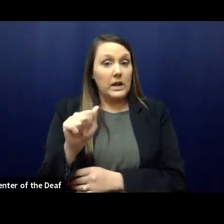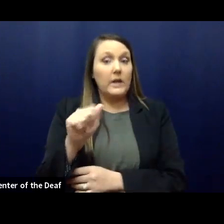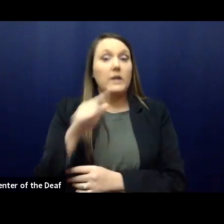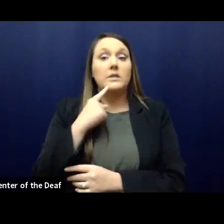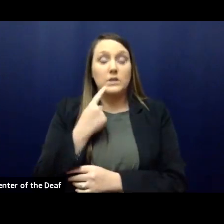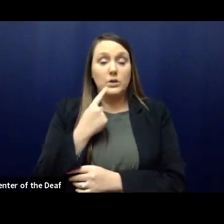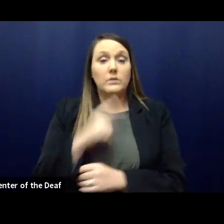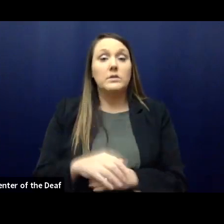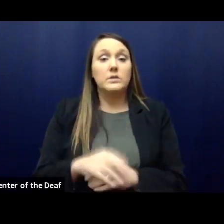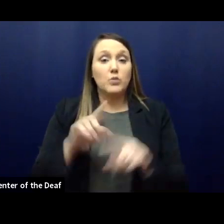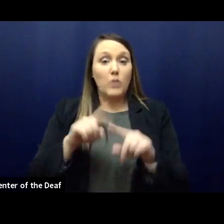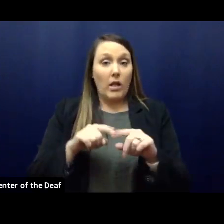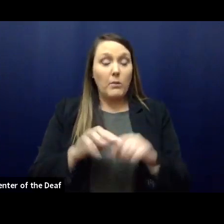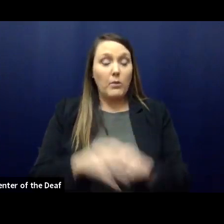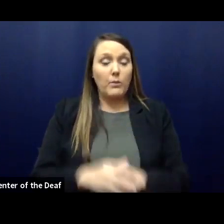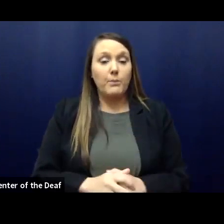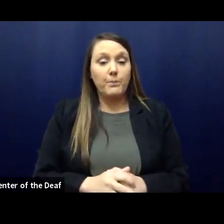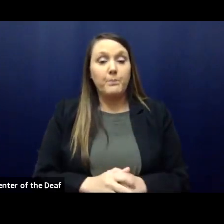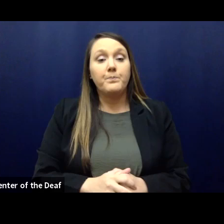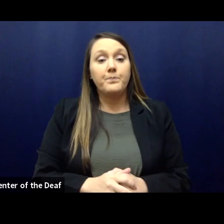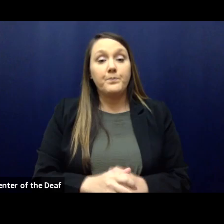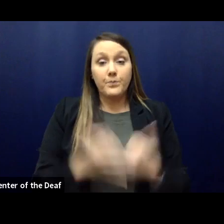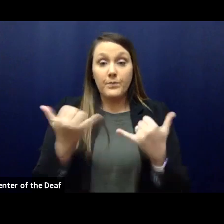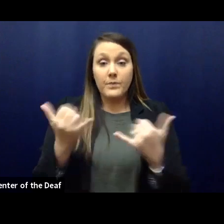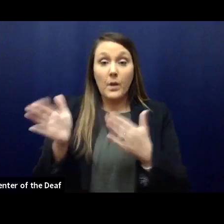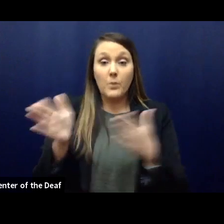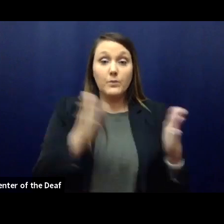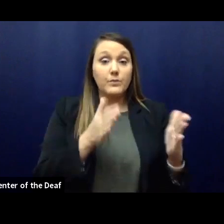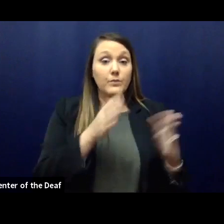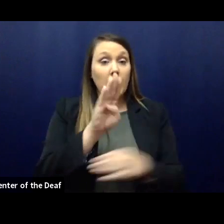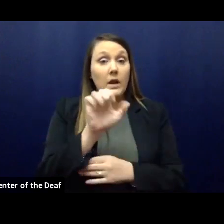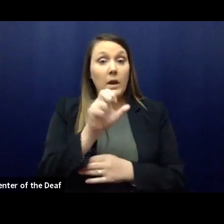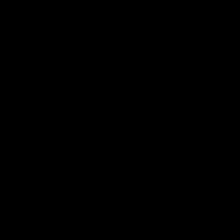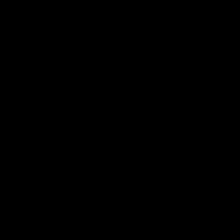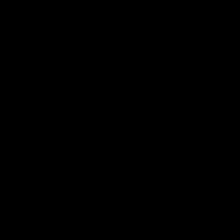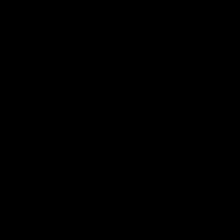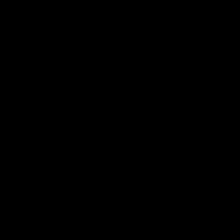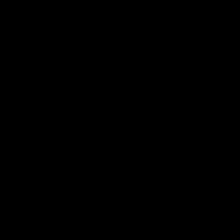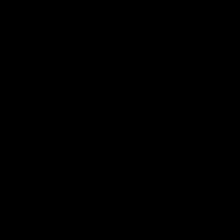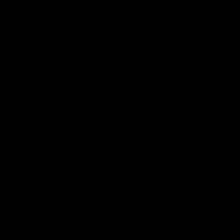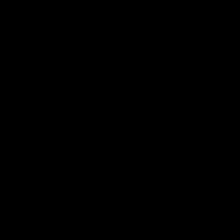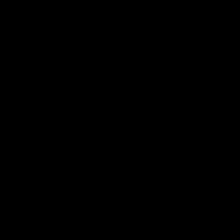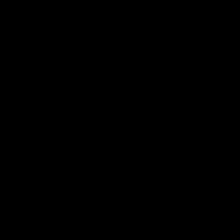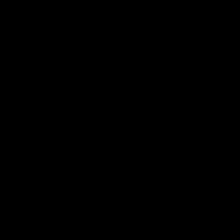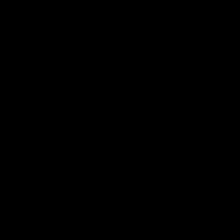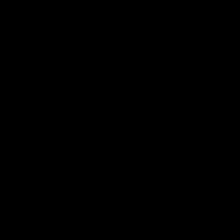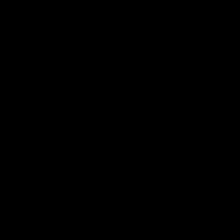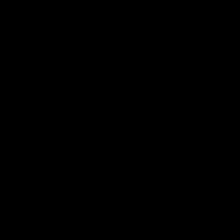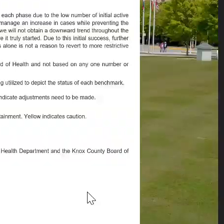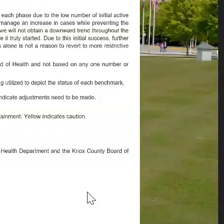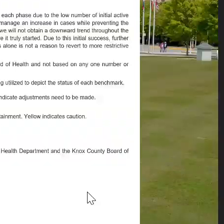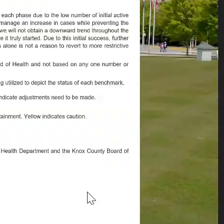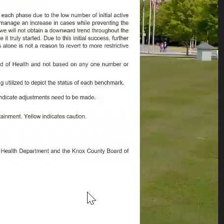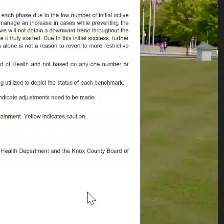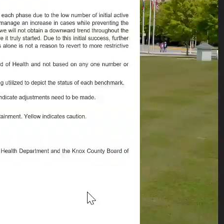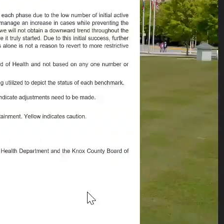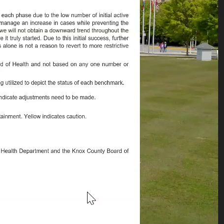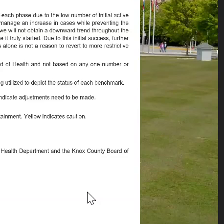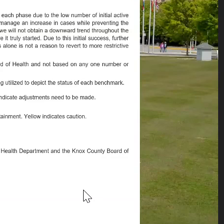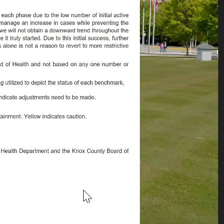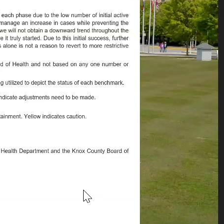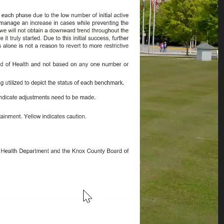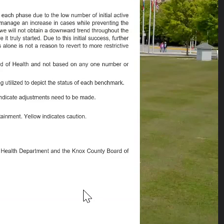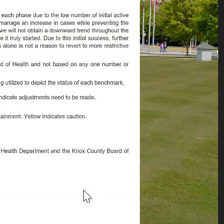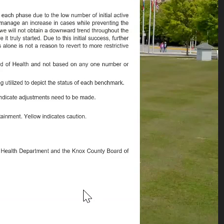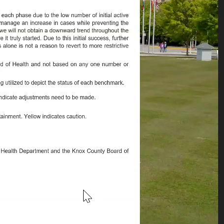seriously. Now we'll transition to the benchmarks. As a reminder, for the majority of our benchmarks, what we want